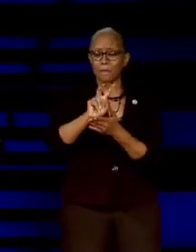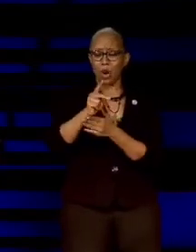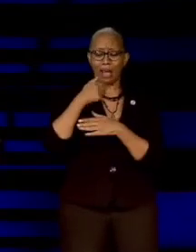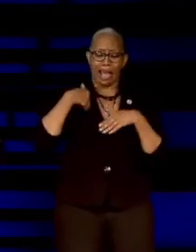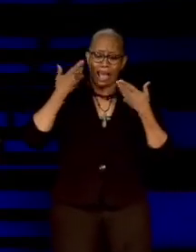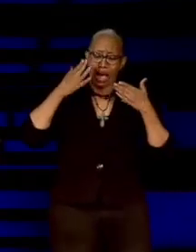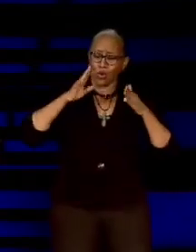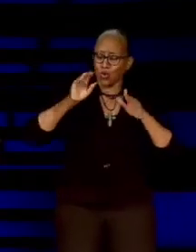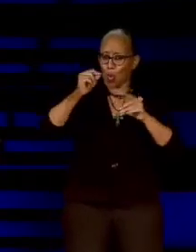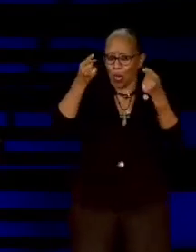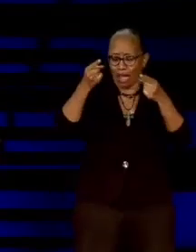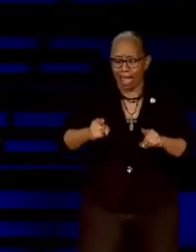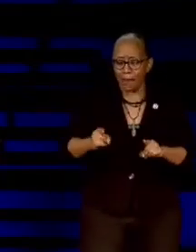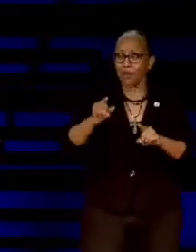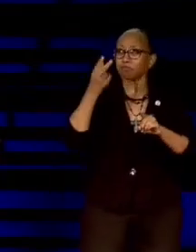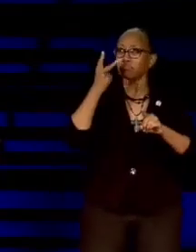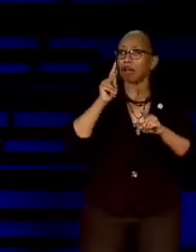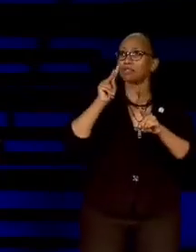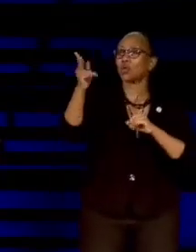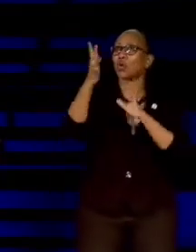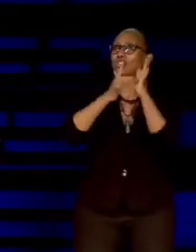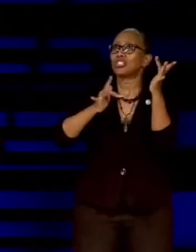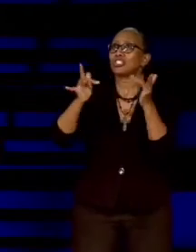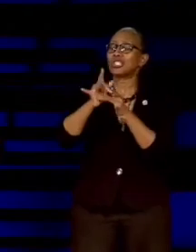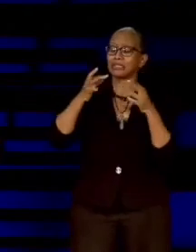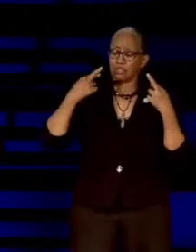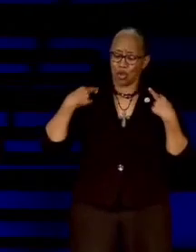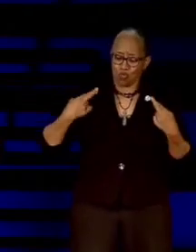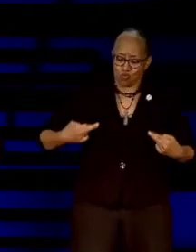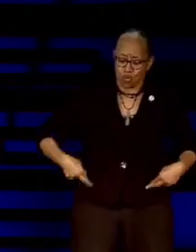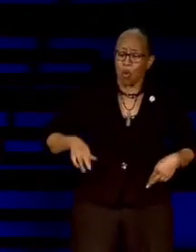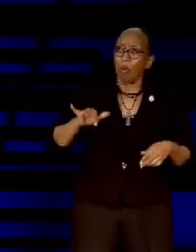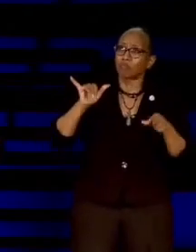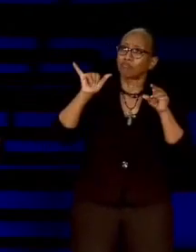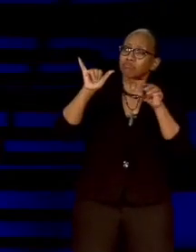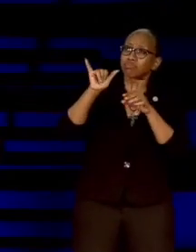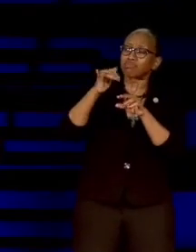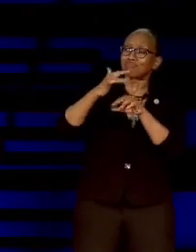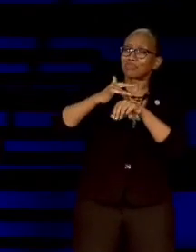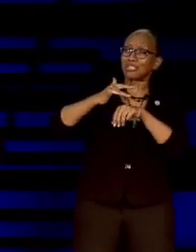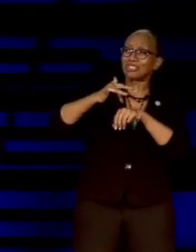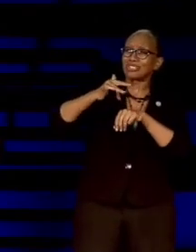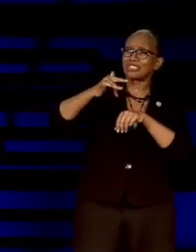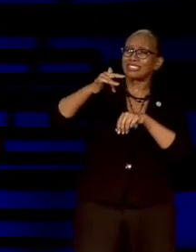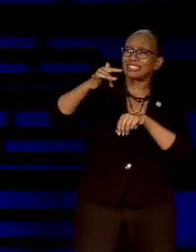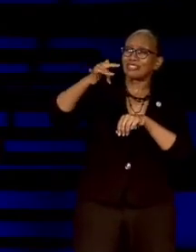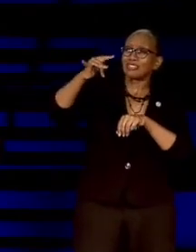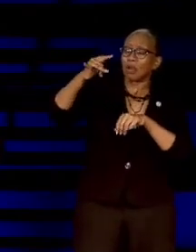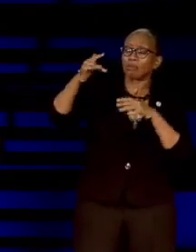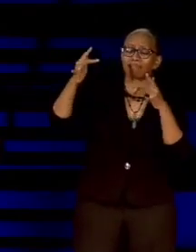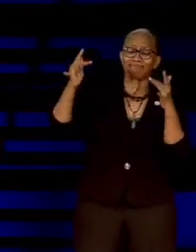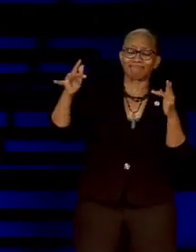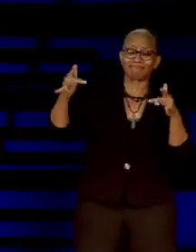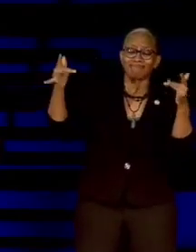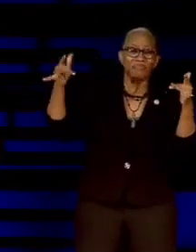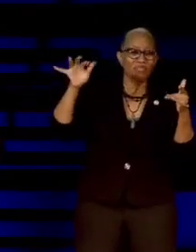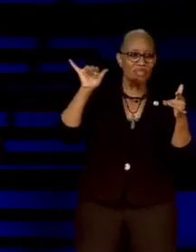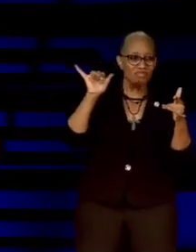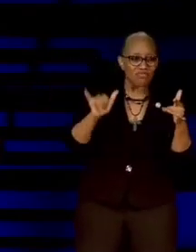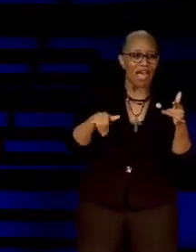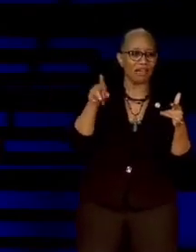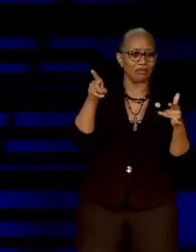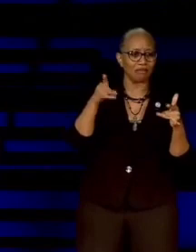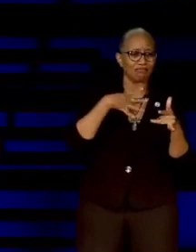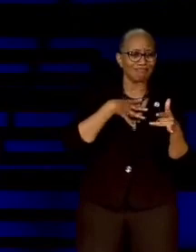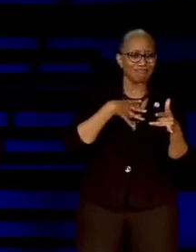kind of agent or solvent they were using in that season, but whatever it is, Mark said it was